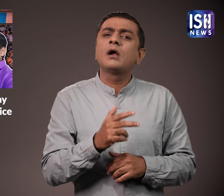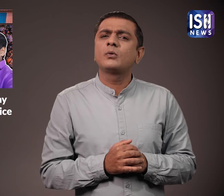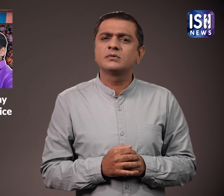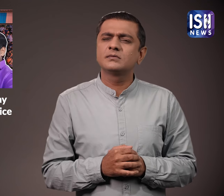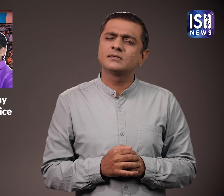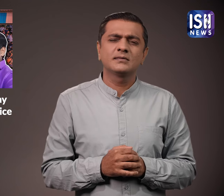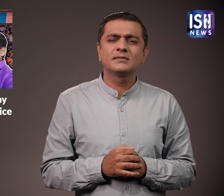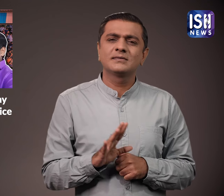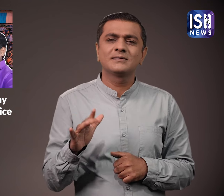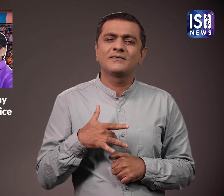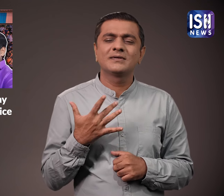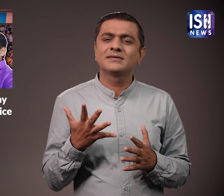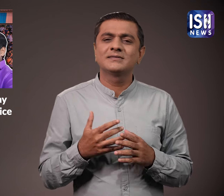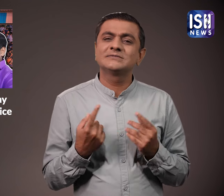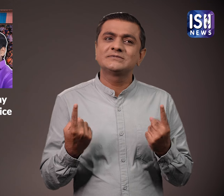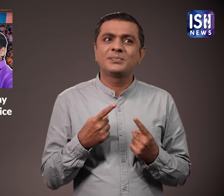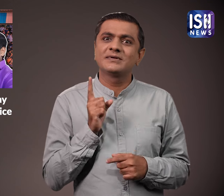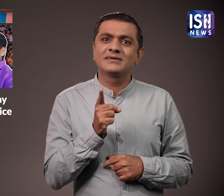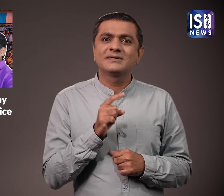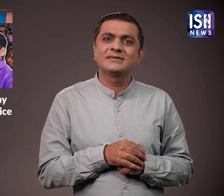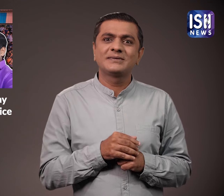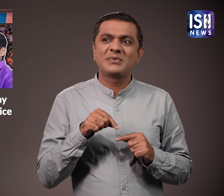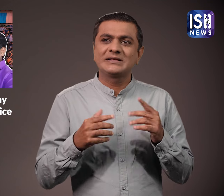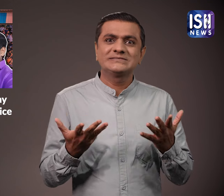How could he access police gun inside the van? There is a foul play in this.